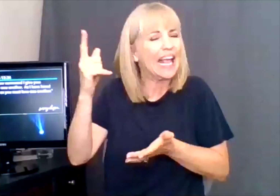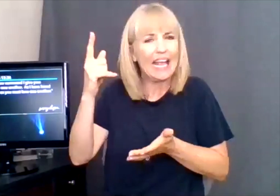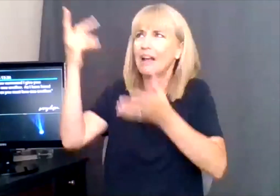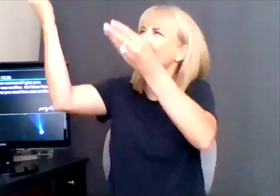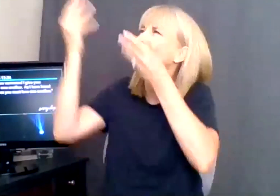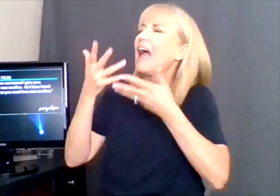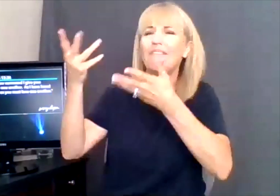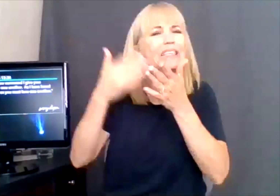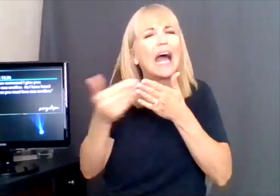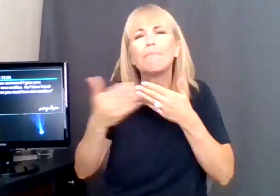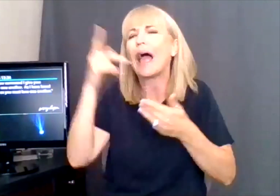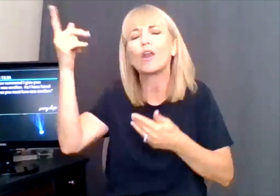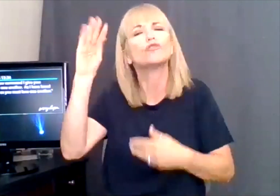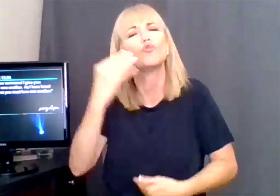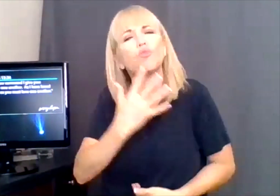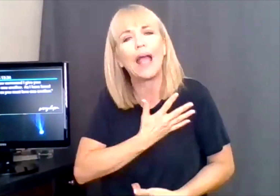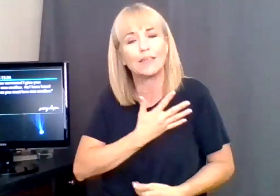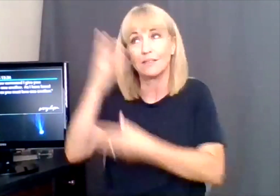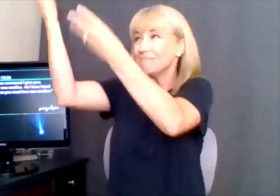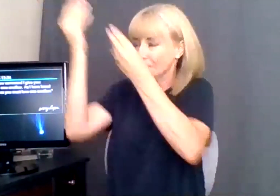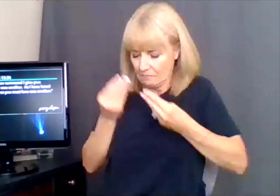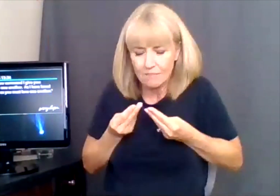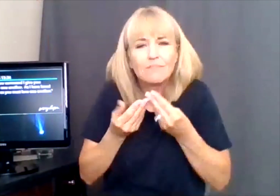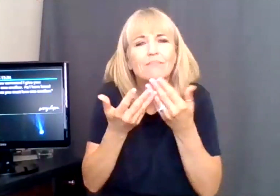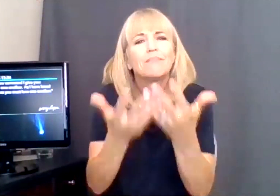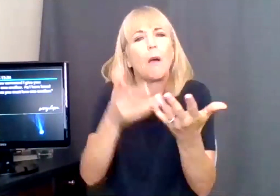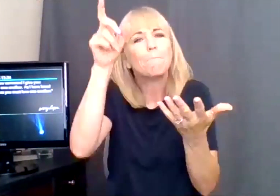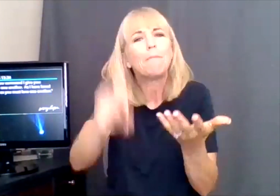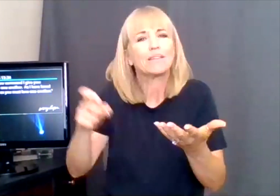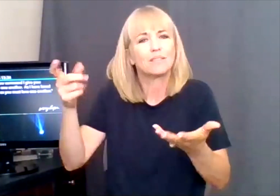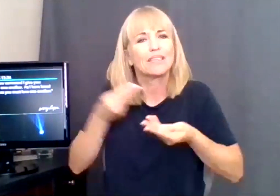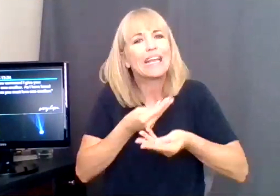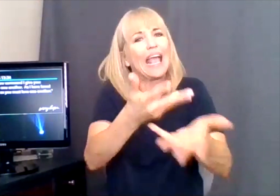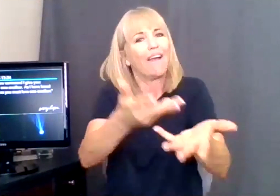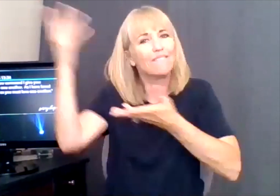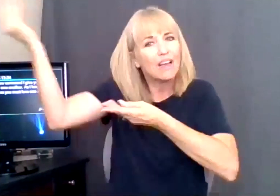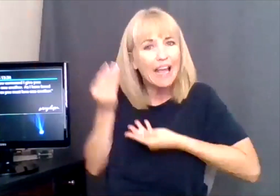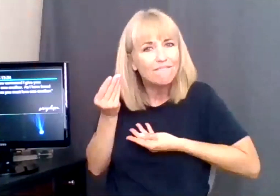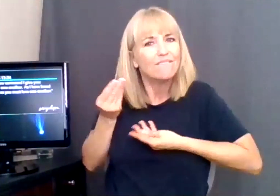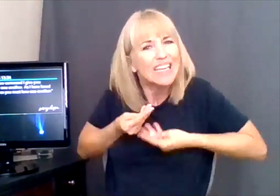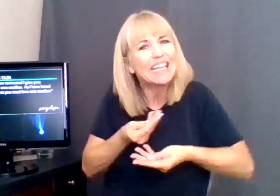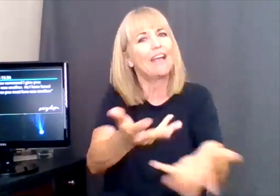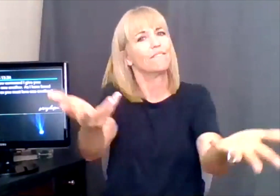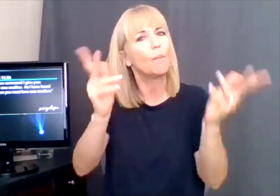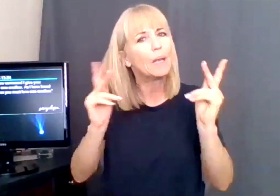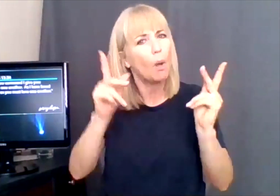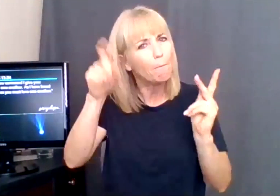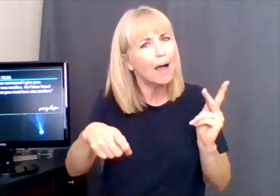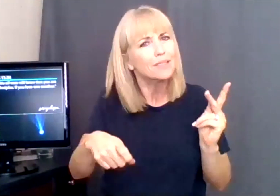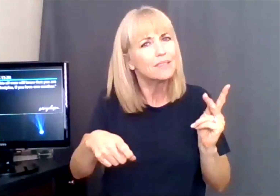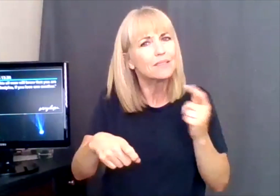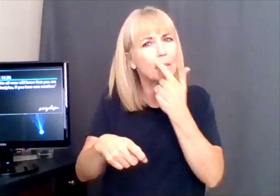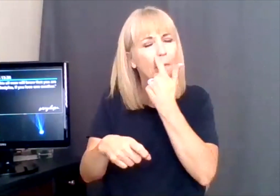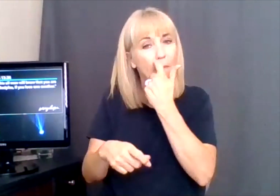pours out. That's the kind of love we're supposed to have towards one another. And then verse 36 or 35, it